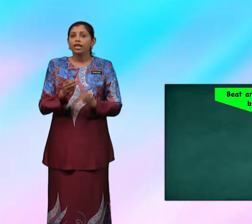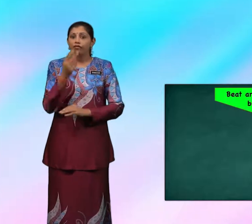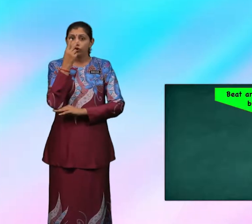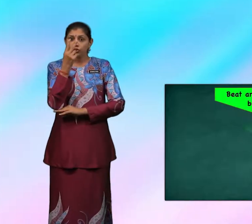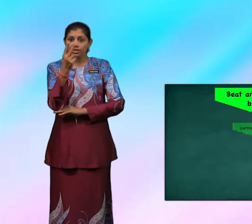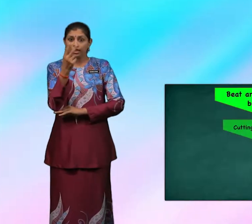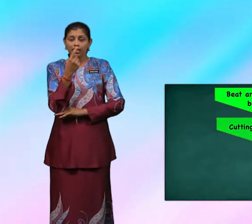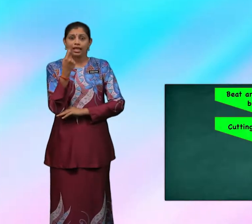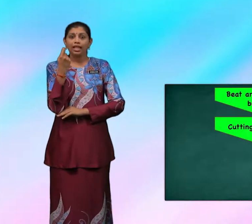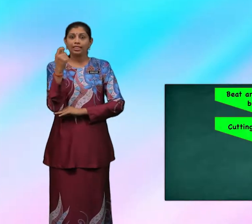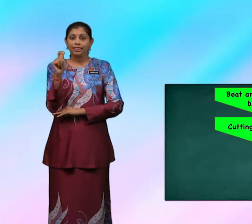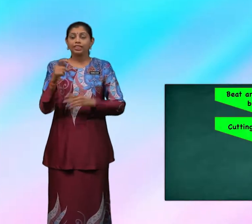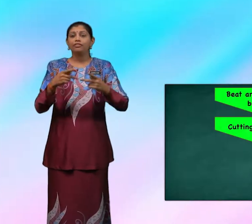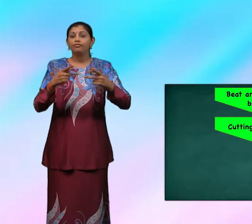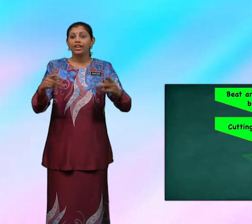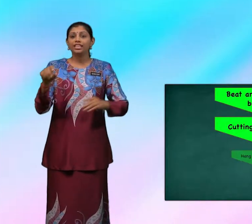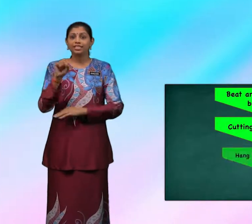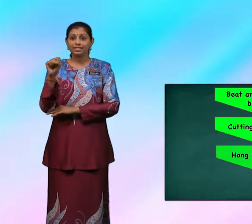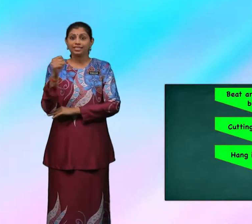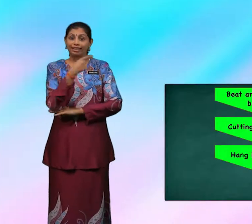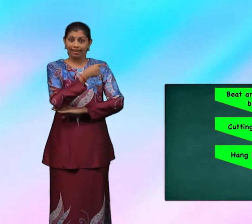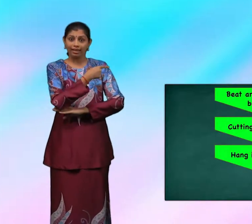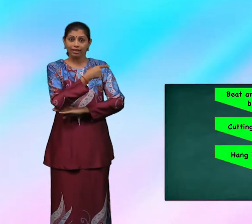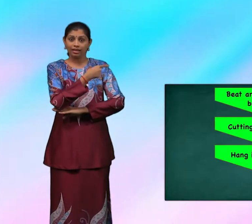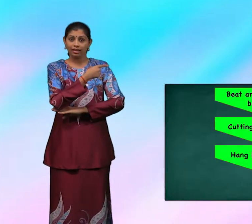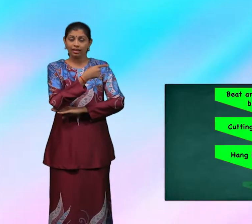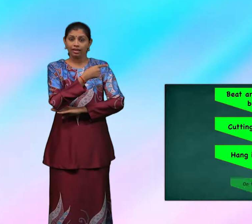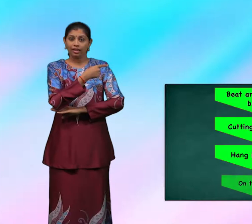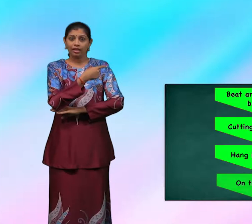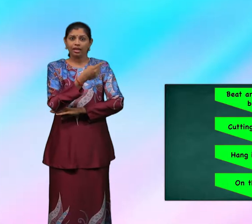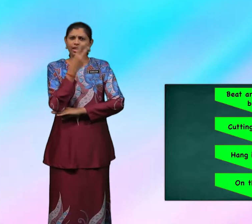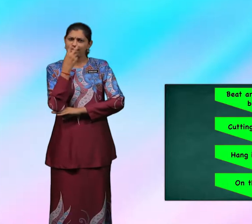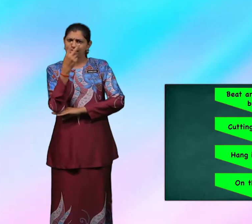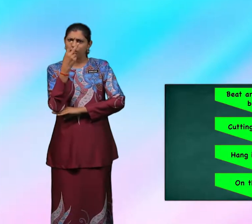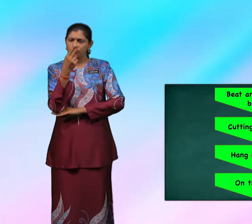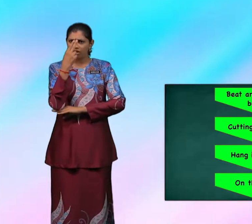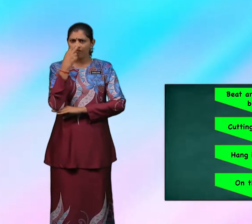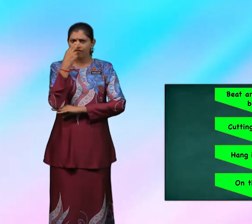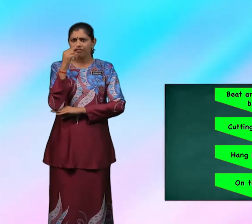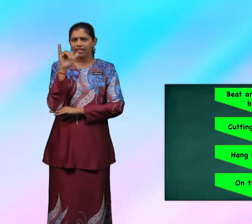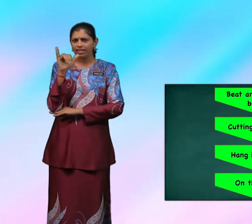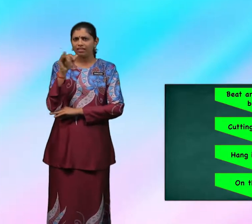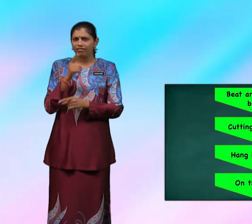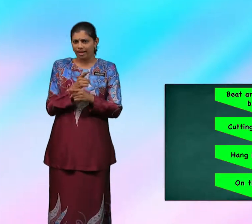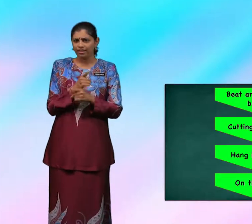If you see the phrases there, it sounds funny, right?